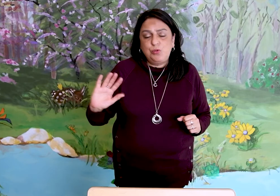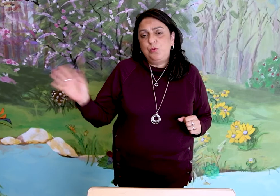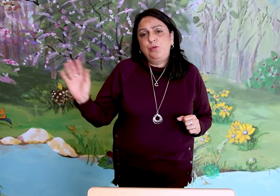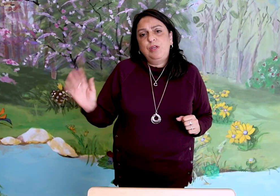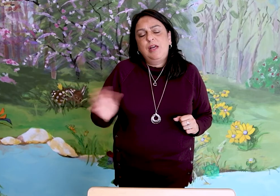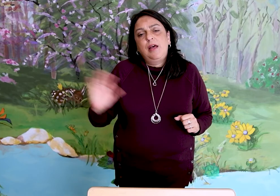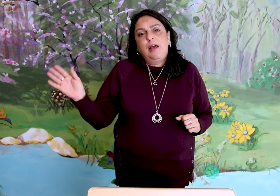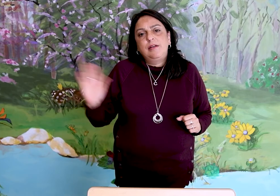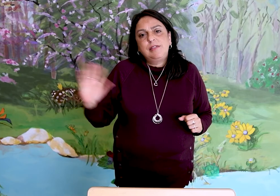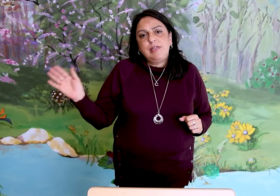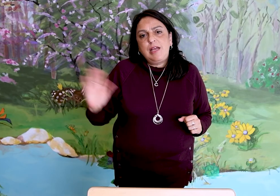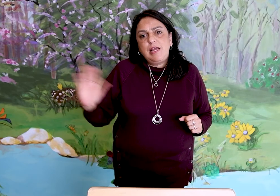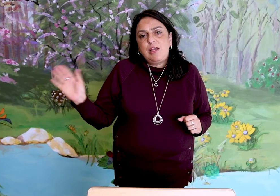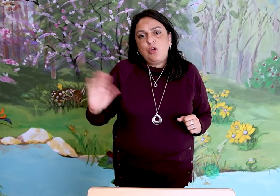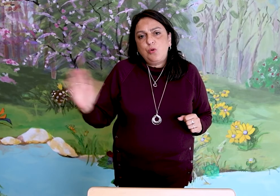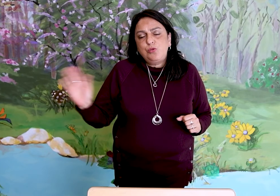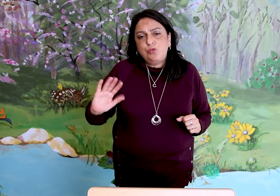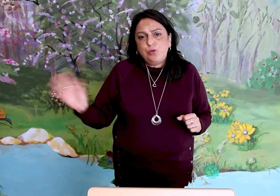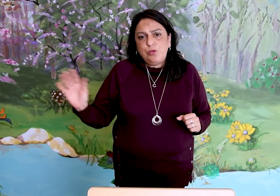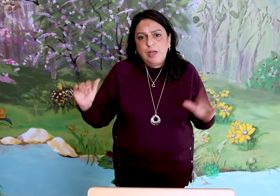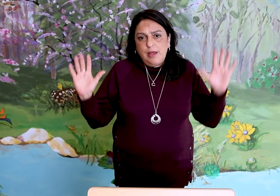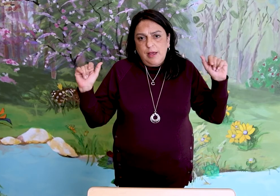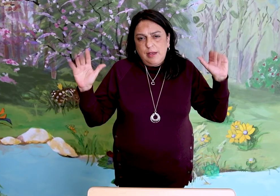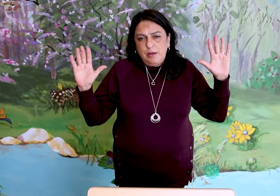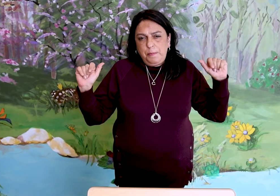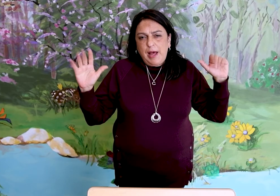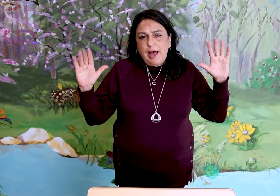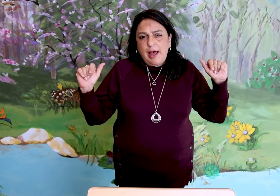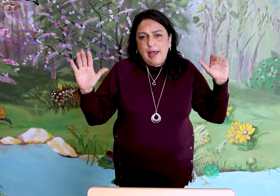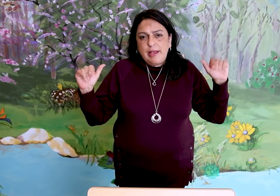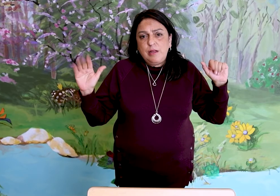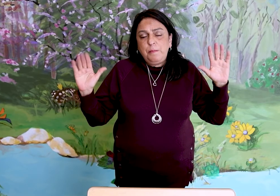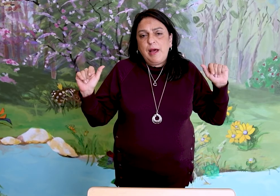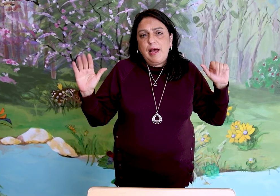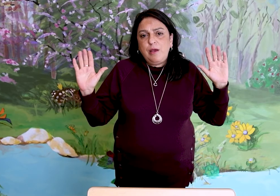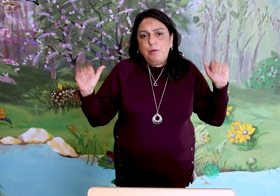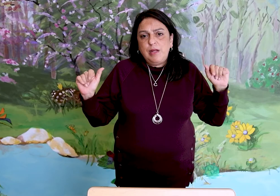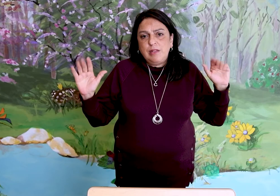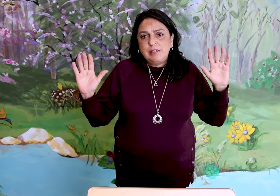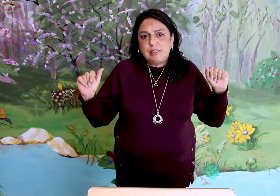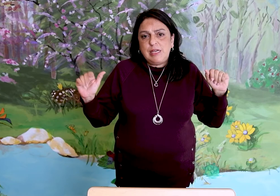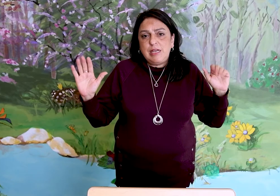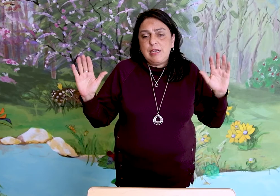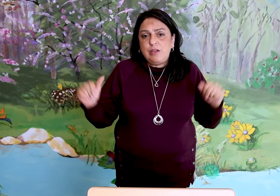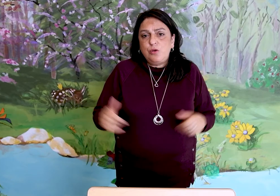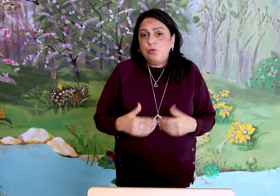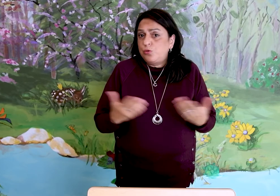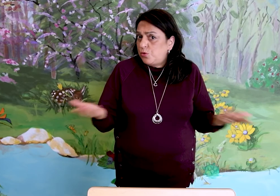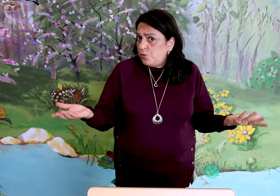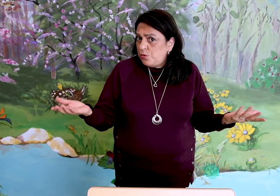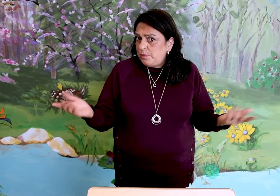soon, see you soon. Goodbye, goodbye, we'll see you soon